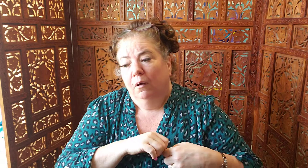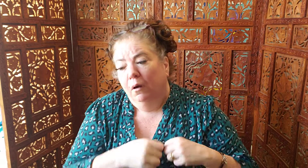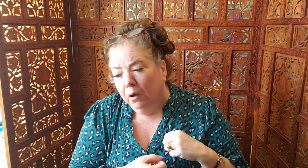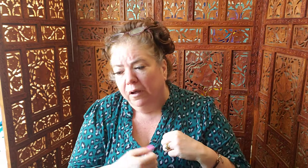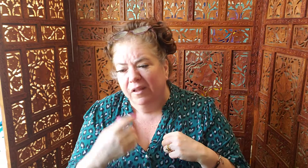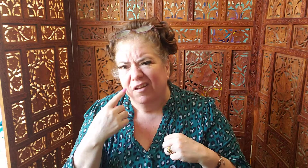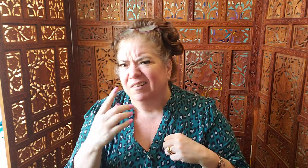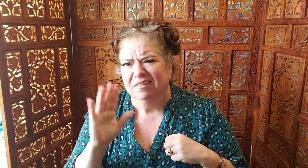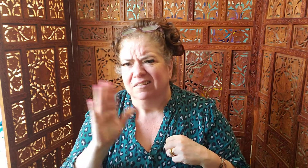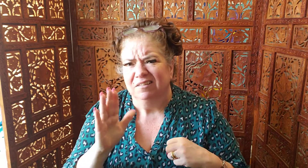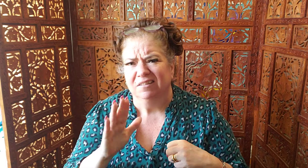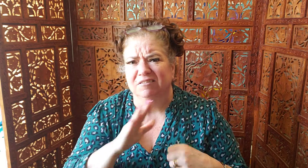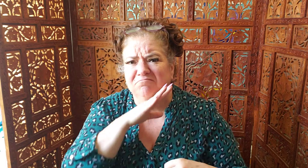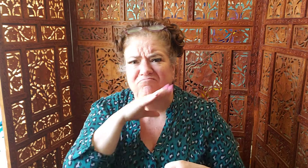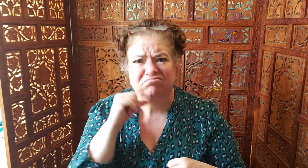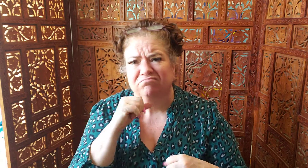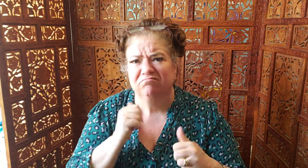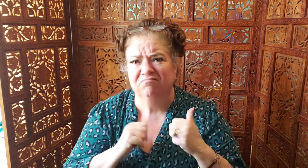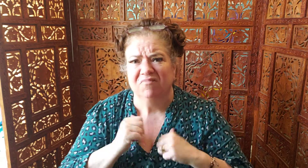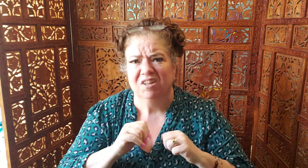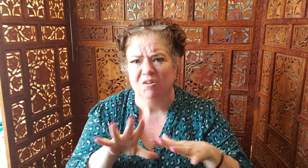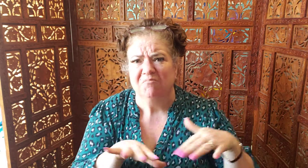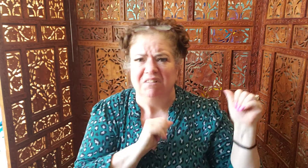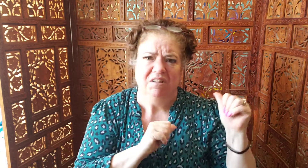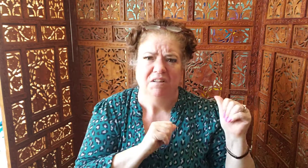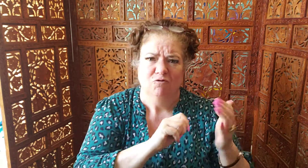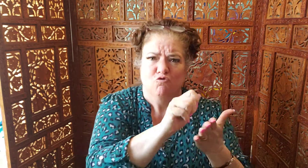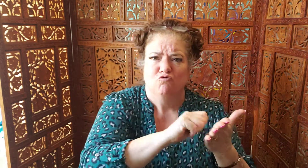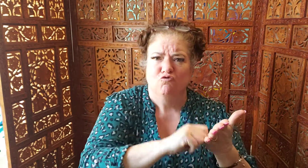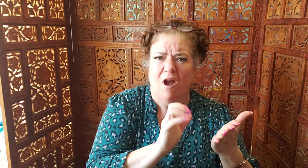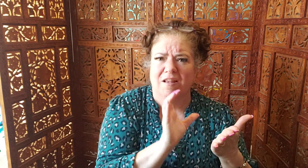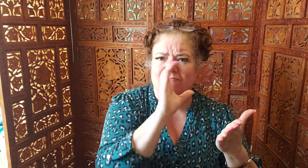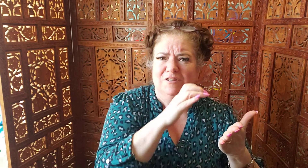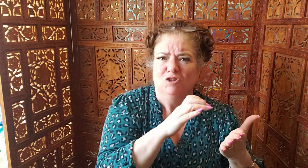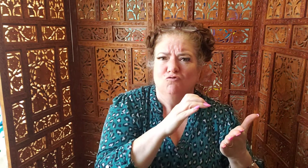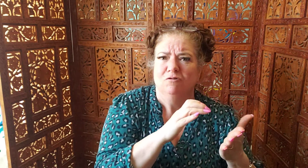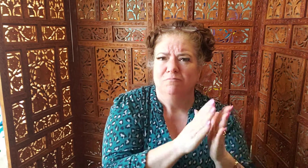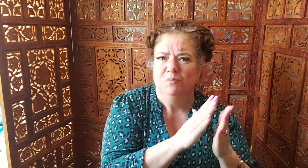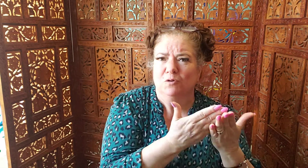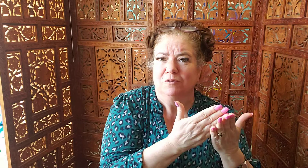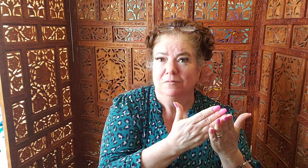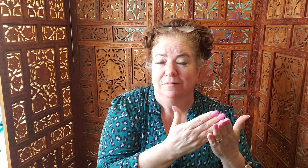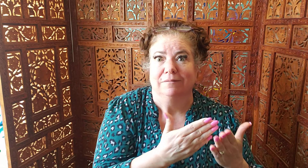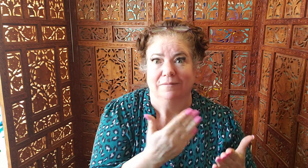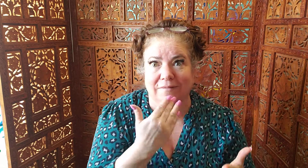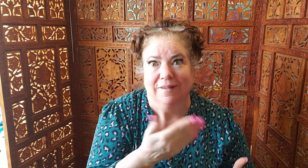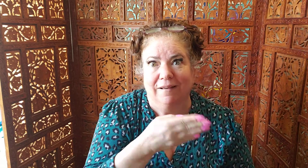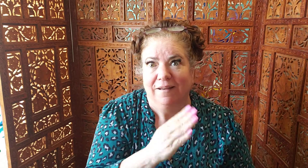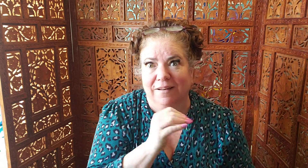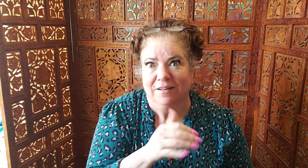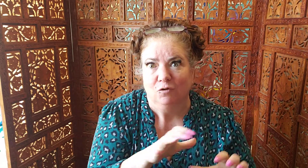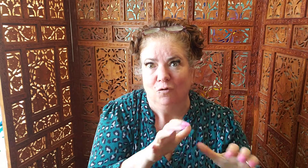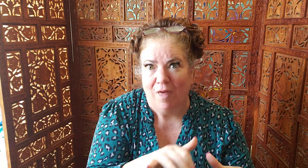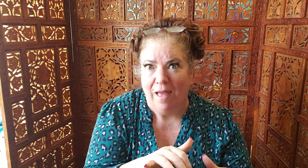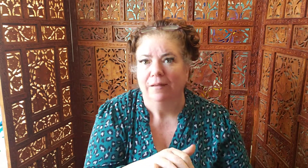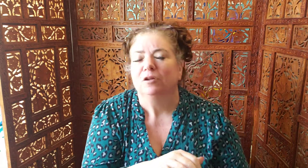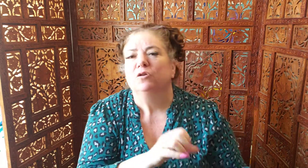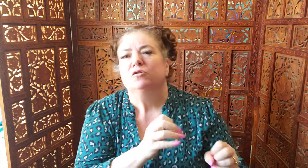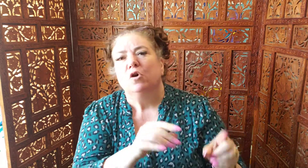novels. Thank goodness he didn't. He went back to the roots of his work and started again doing experimental ideas.